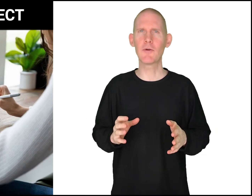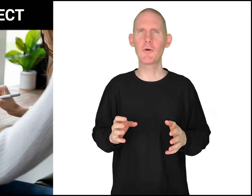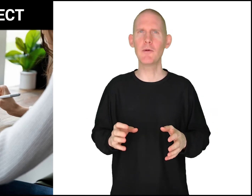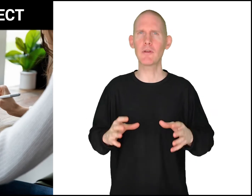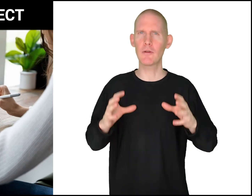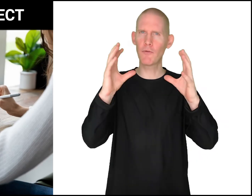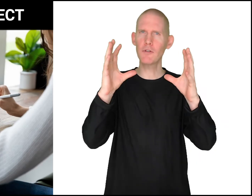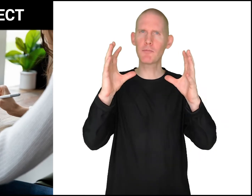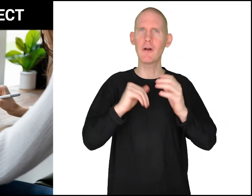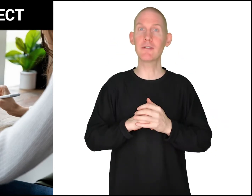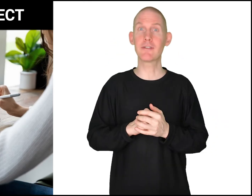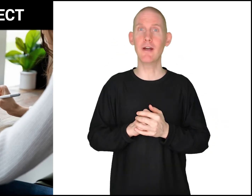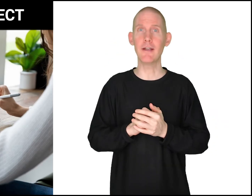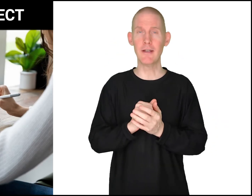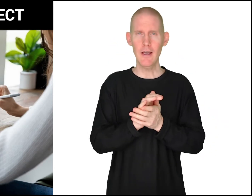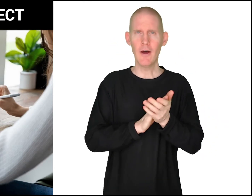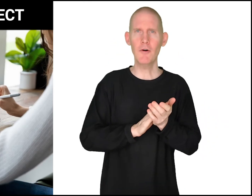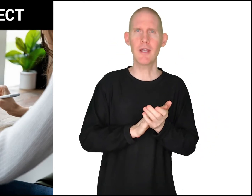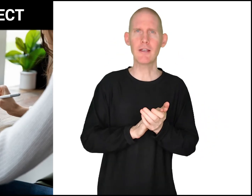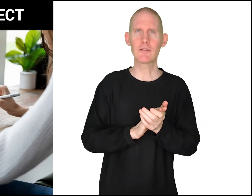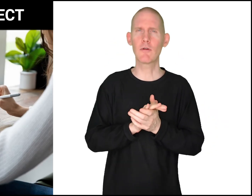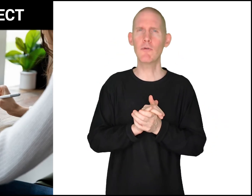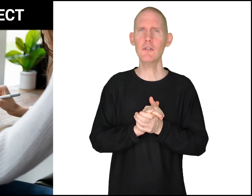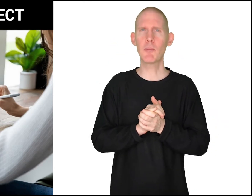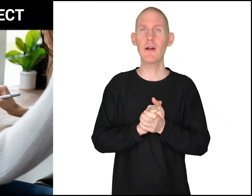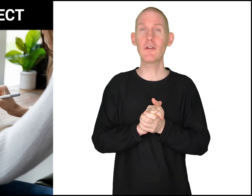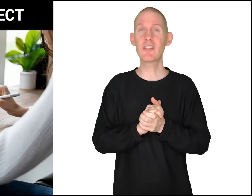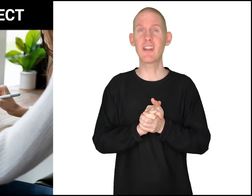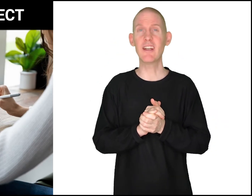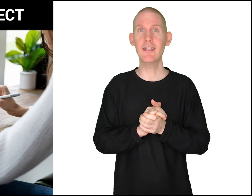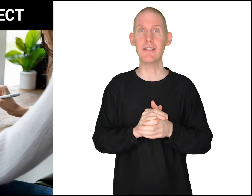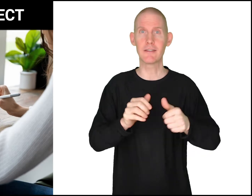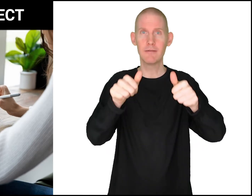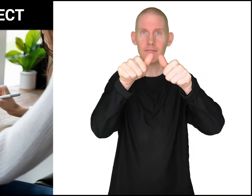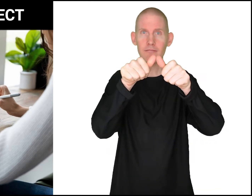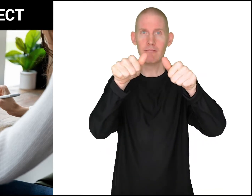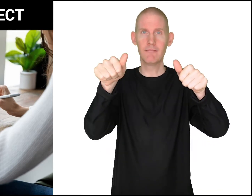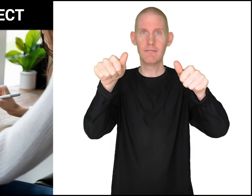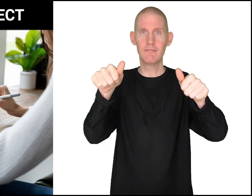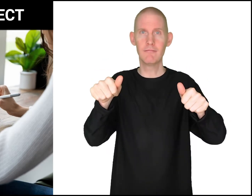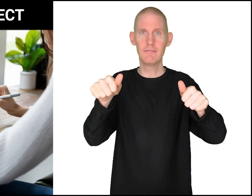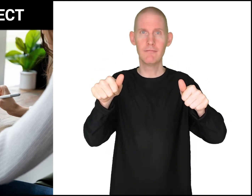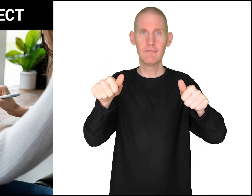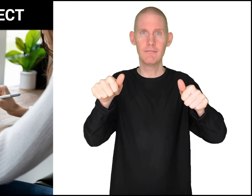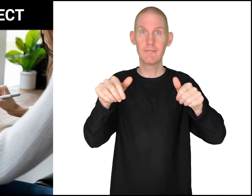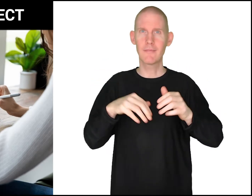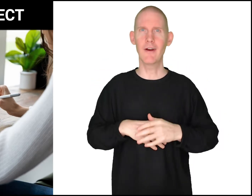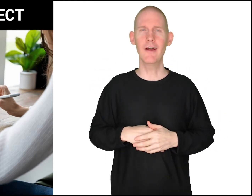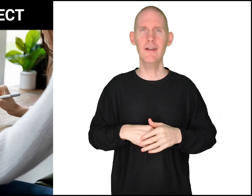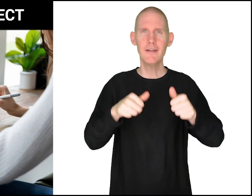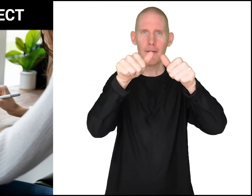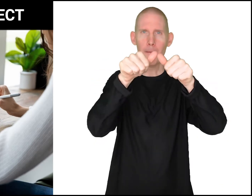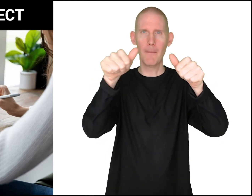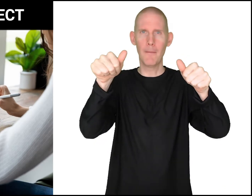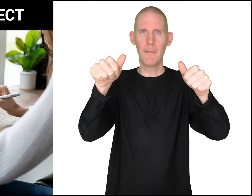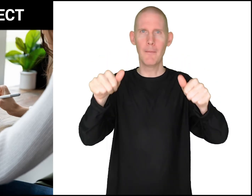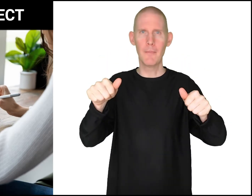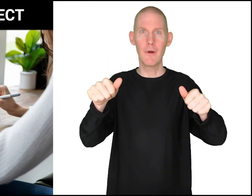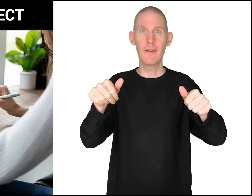worry about the first part, sign. Okay, so the first part looks like this, all right? And then it